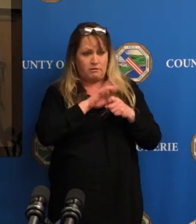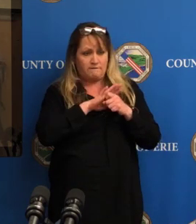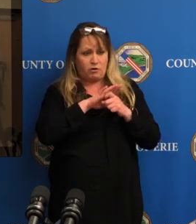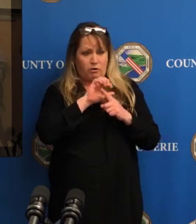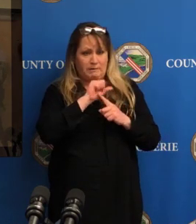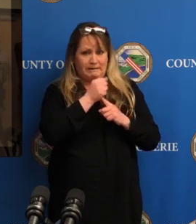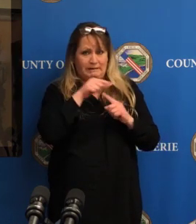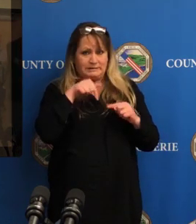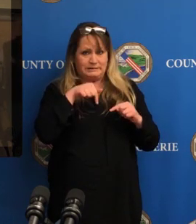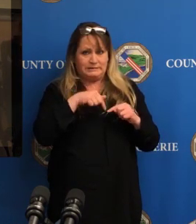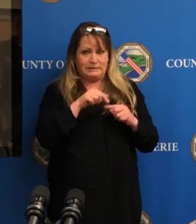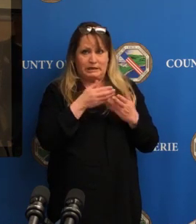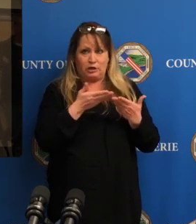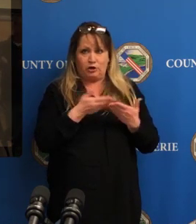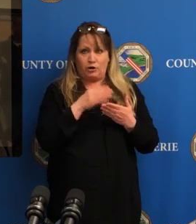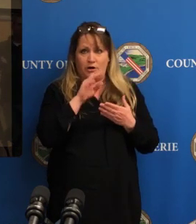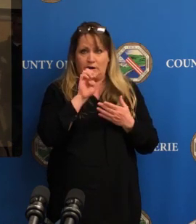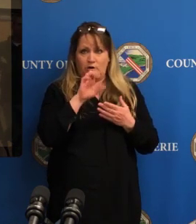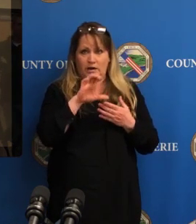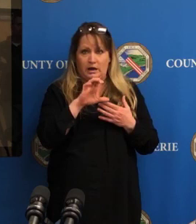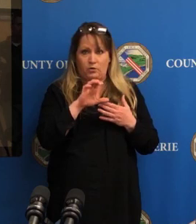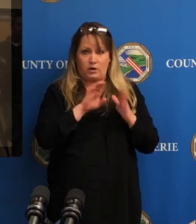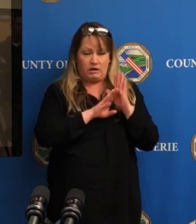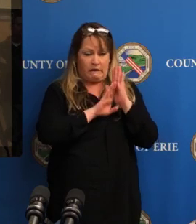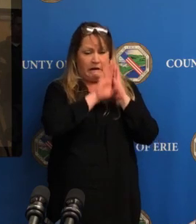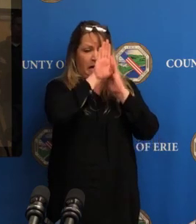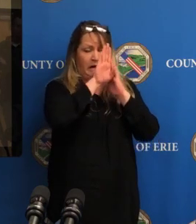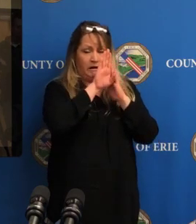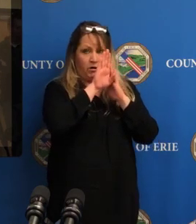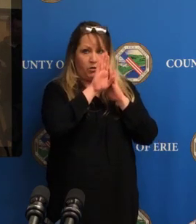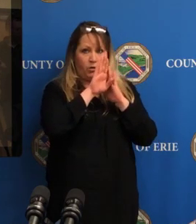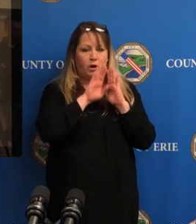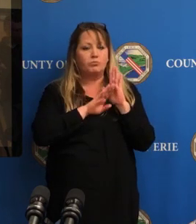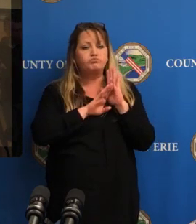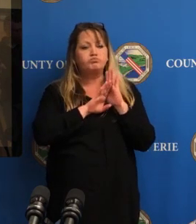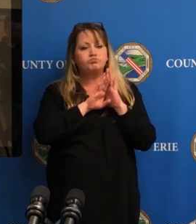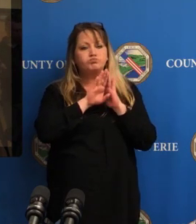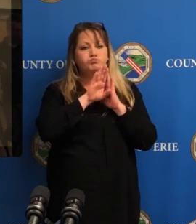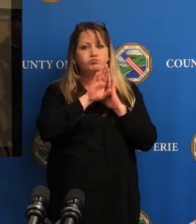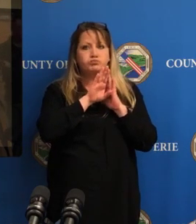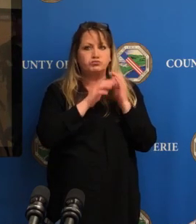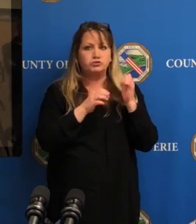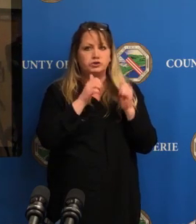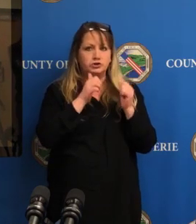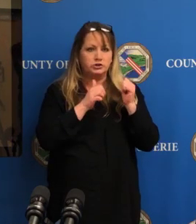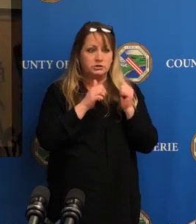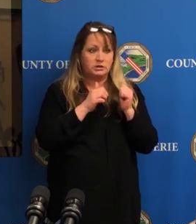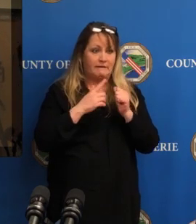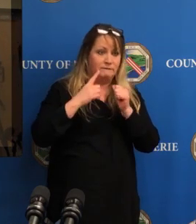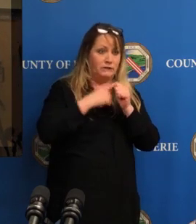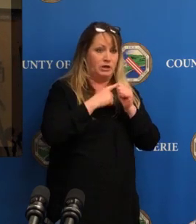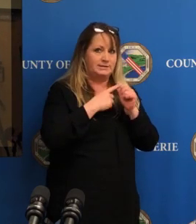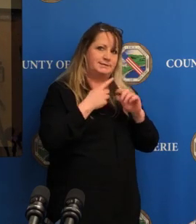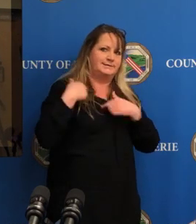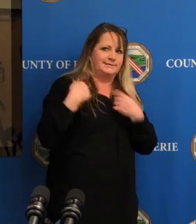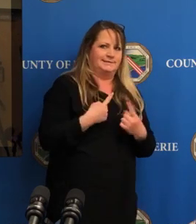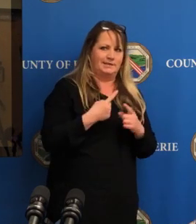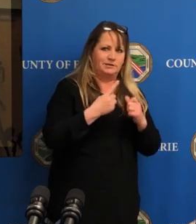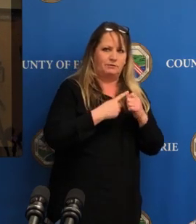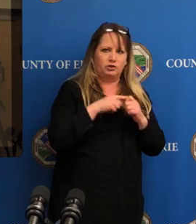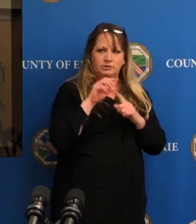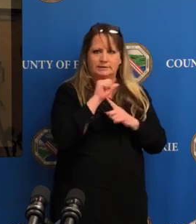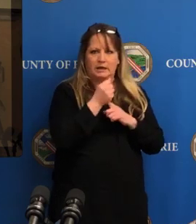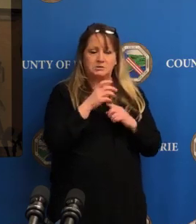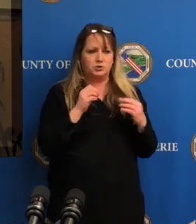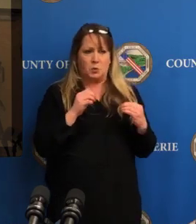county increased slower or faster than what expectations would have been when we first learned of the first case, or were there really